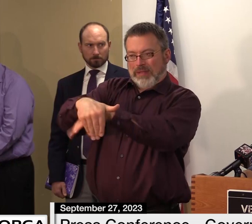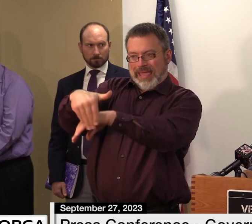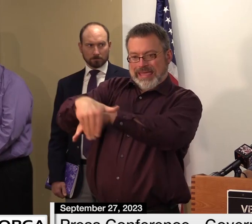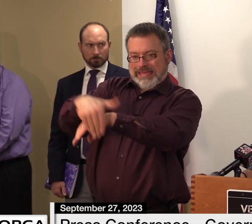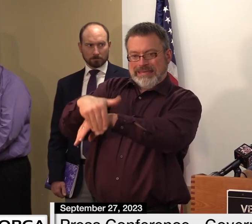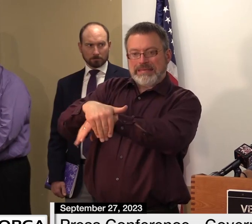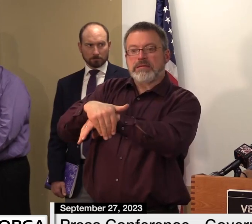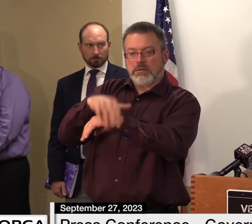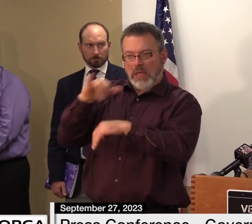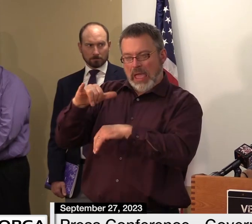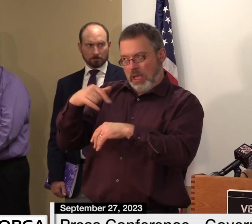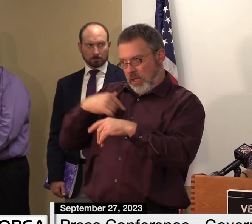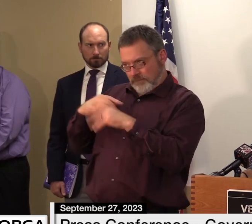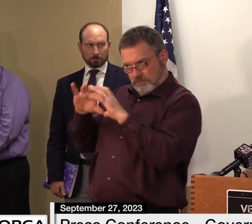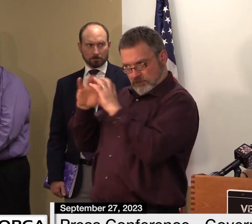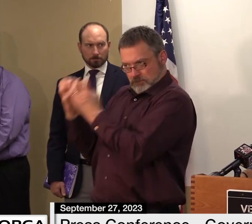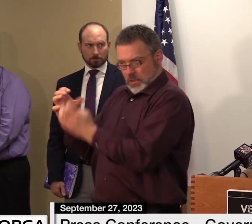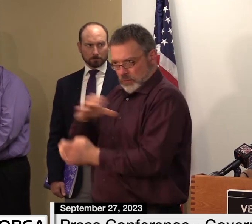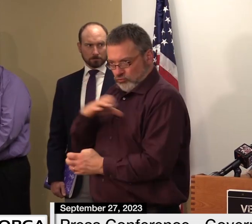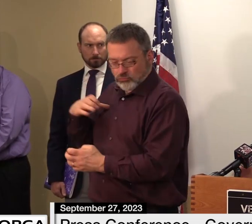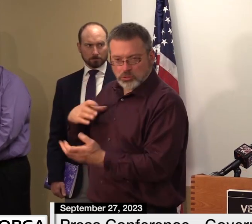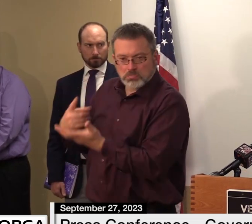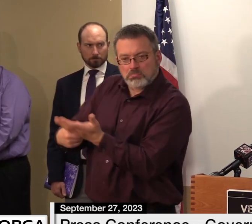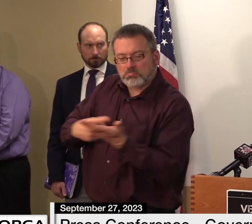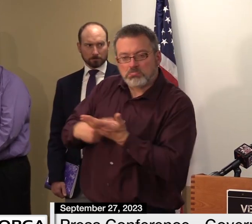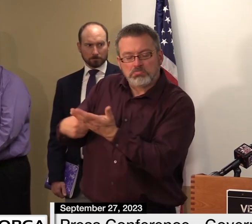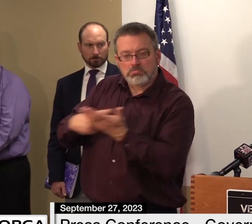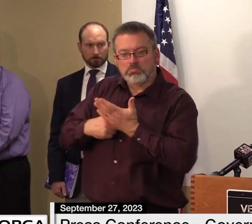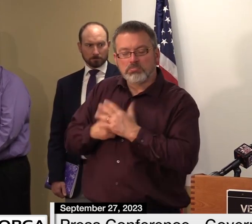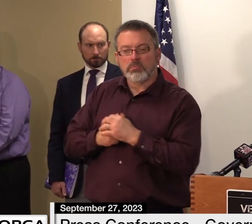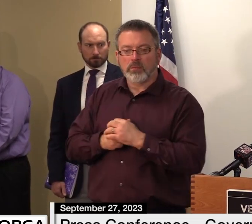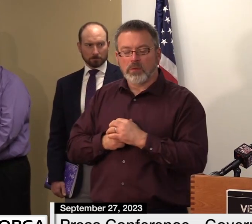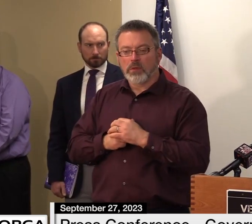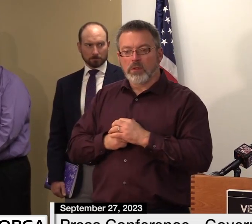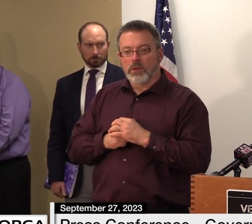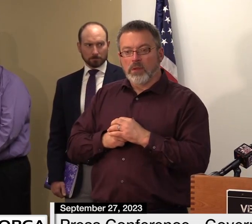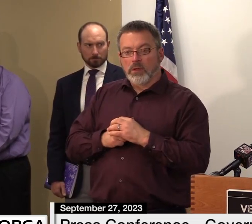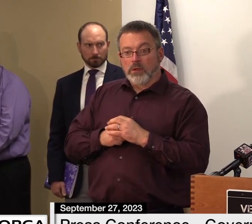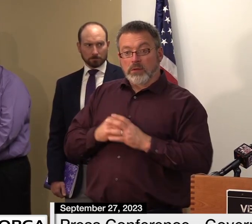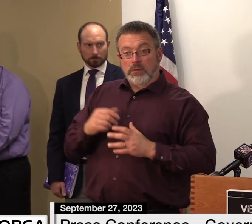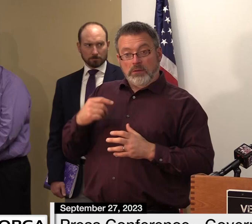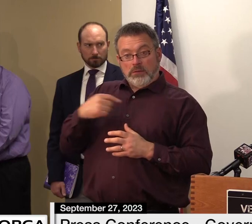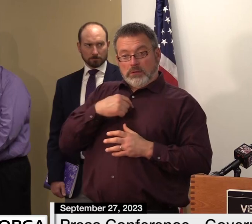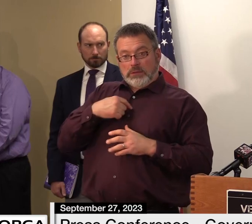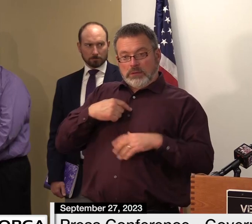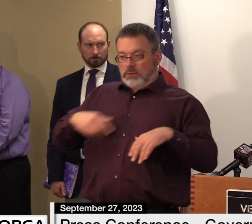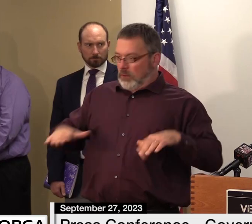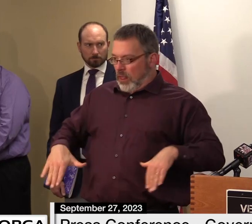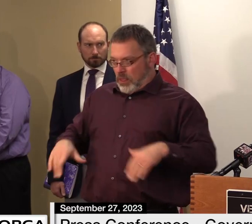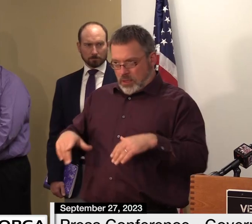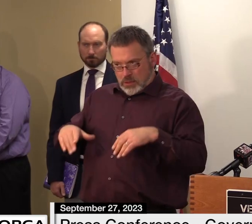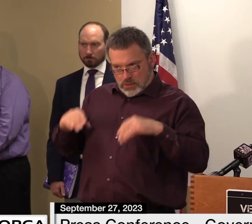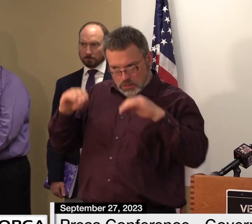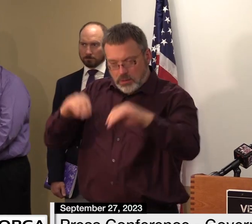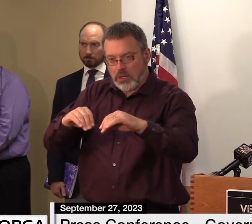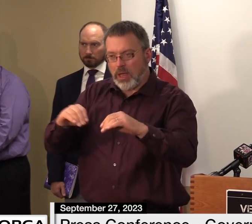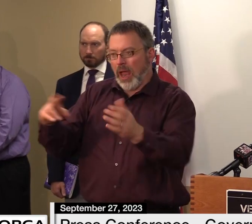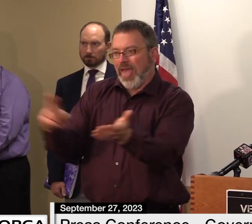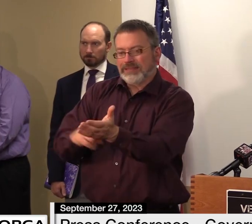well. And so we aren't in a lease yet, but we anticipate we're getting very close to